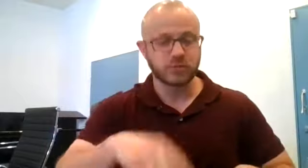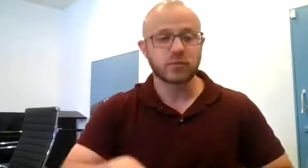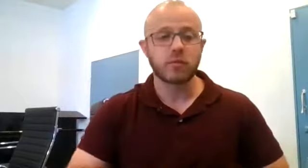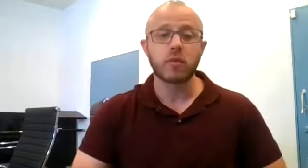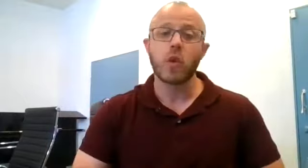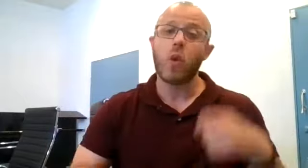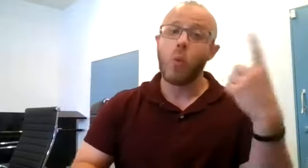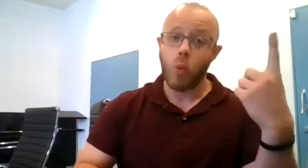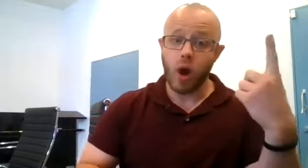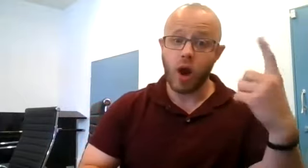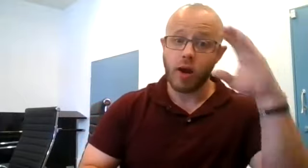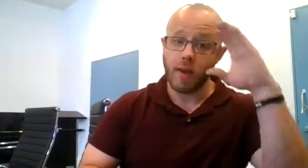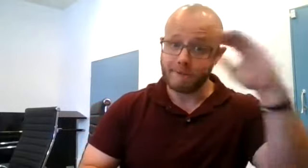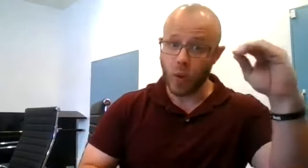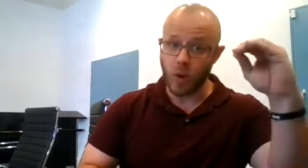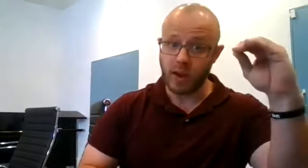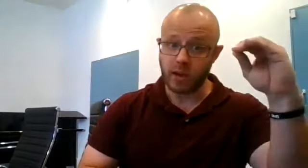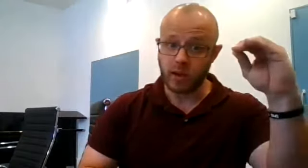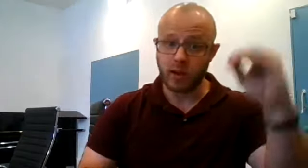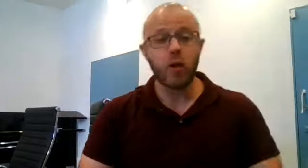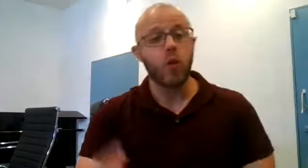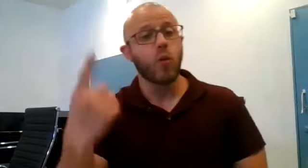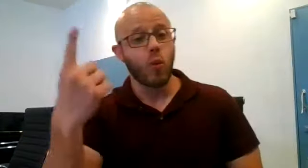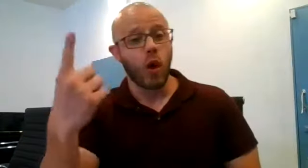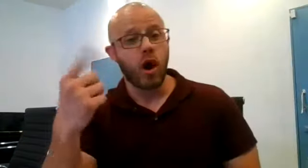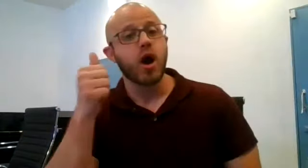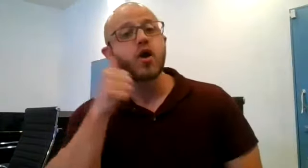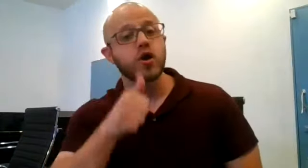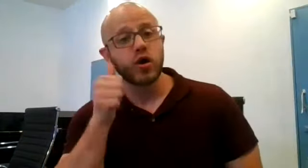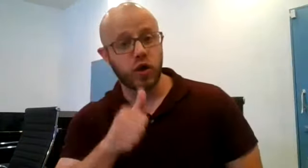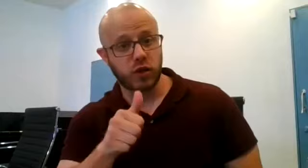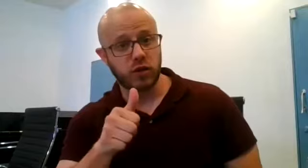2. Or one's a boy, one's a girl.